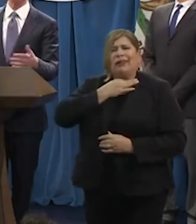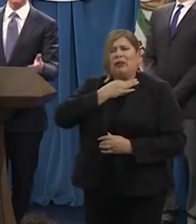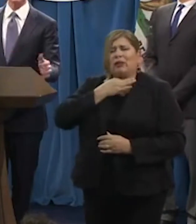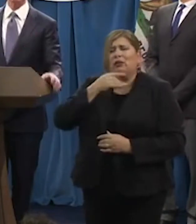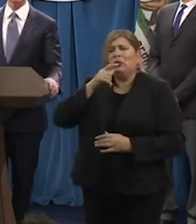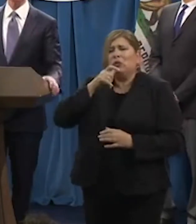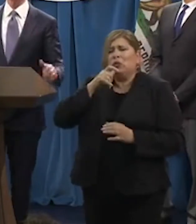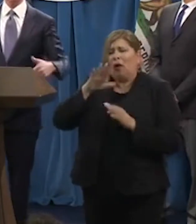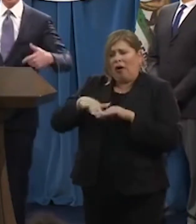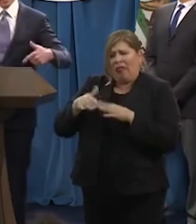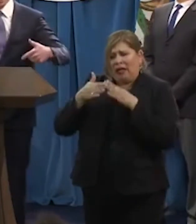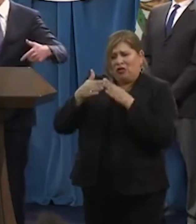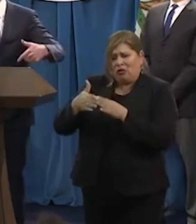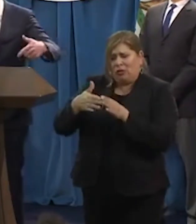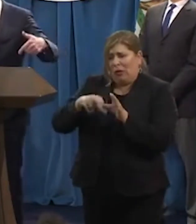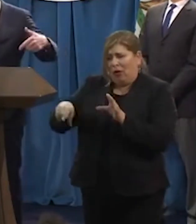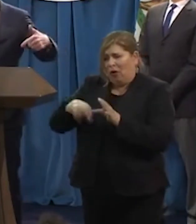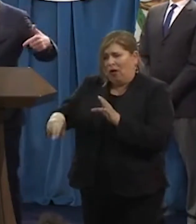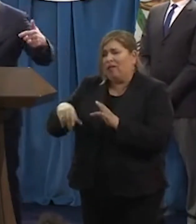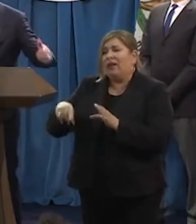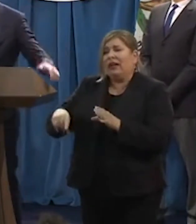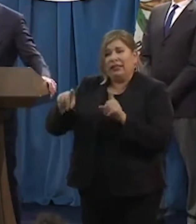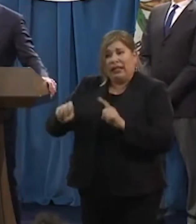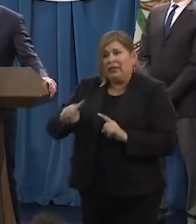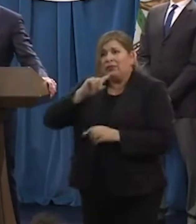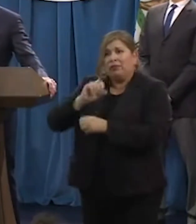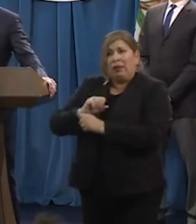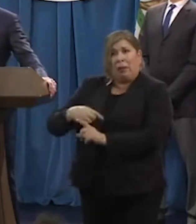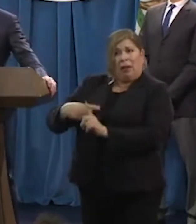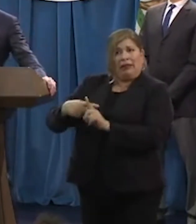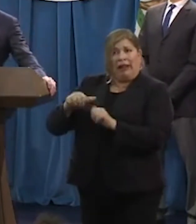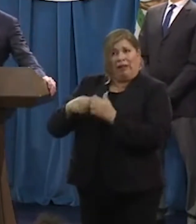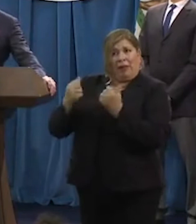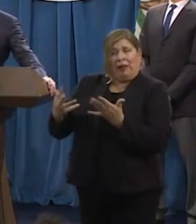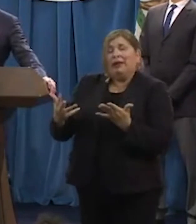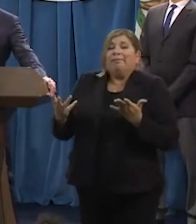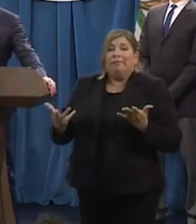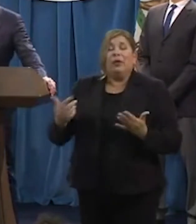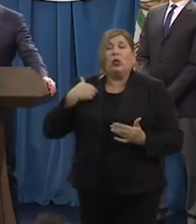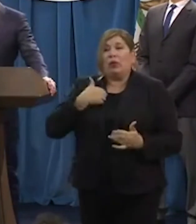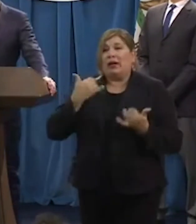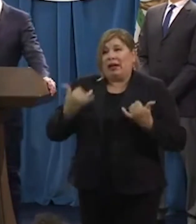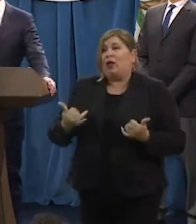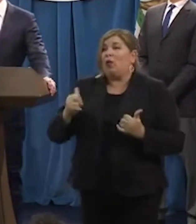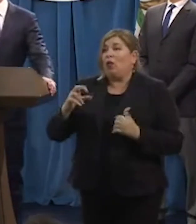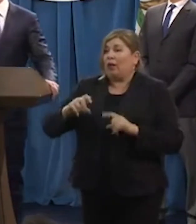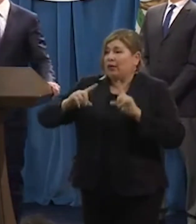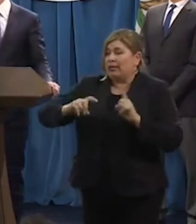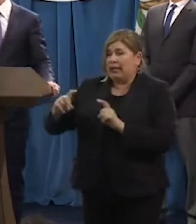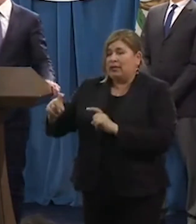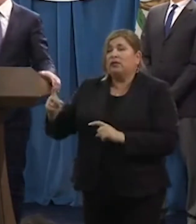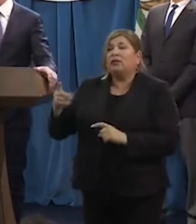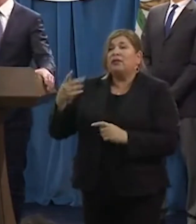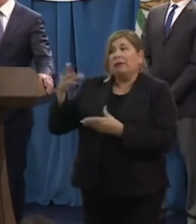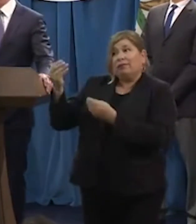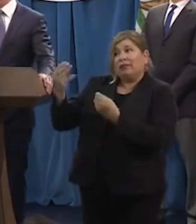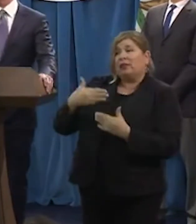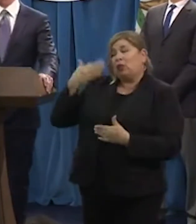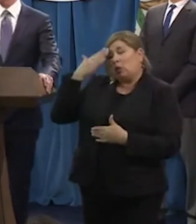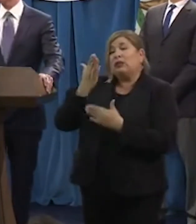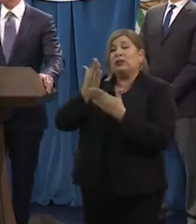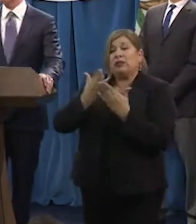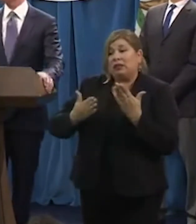been tested positive, those tests are happening in real time. We are aware of a number of people that have been